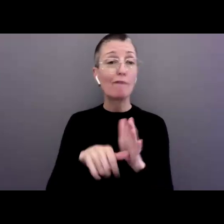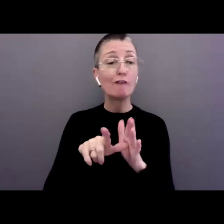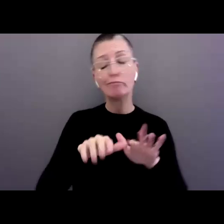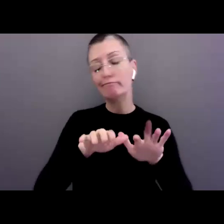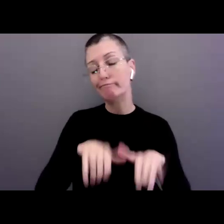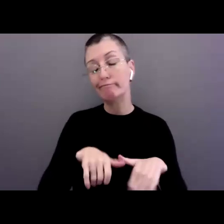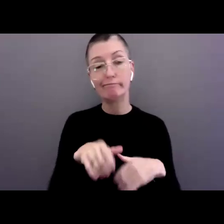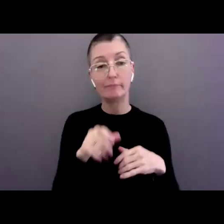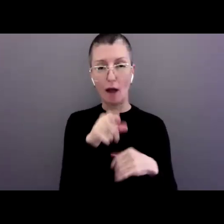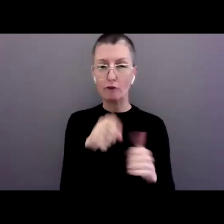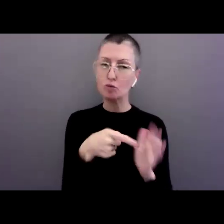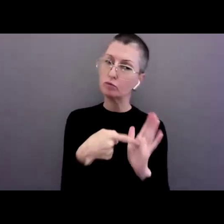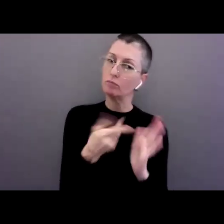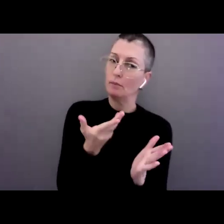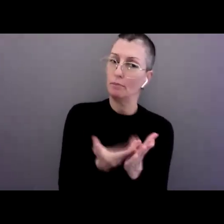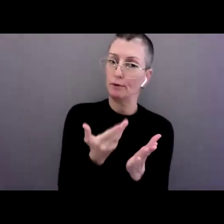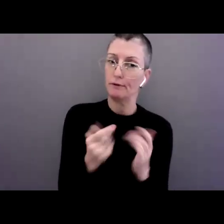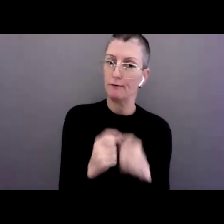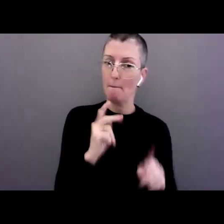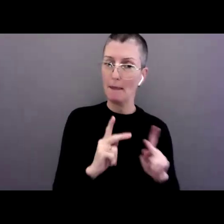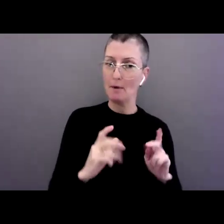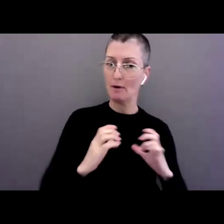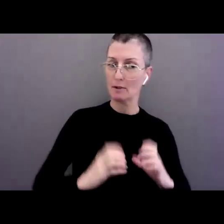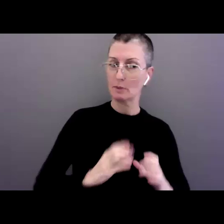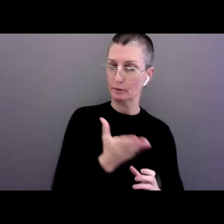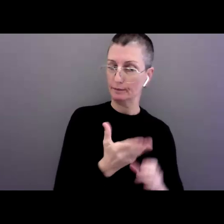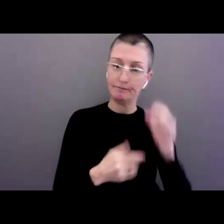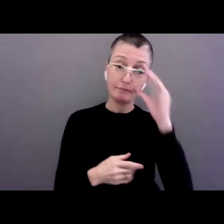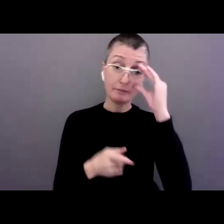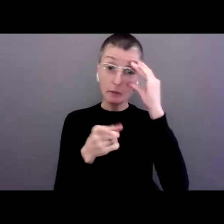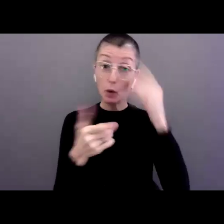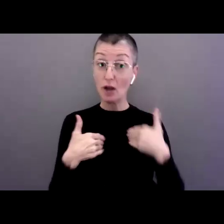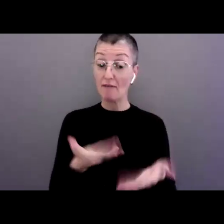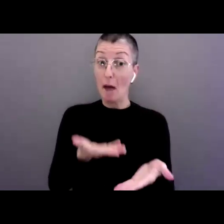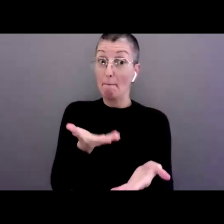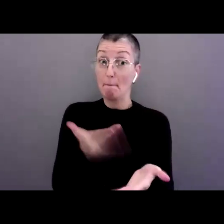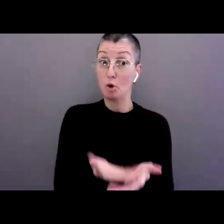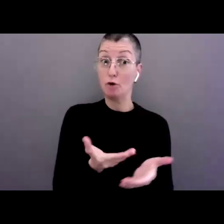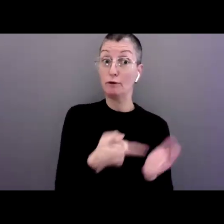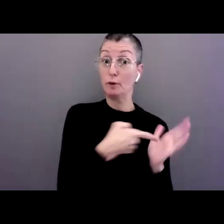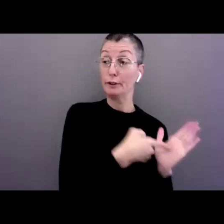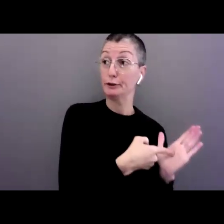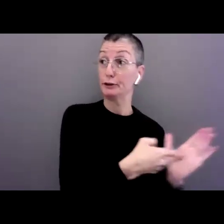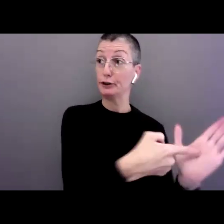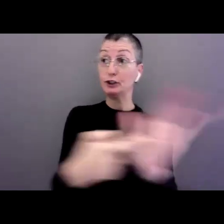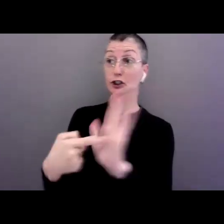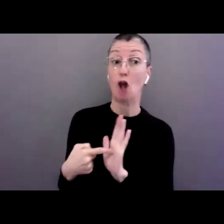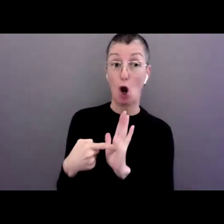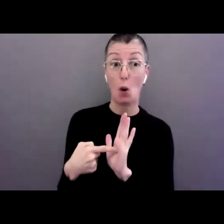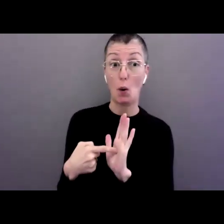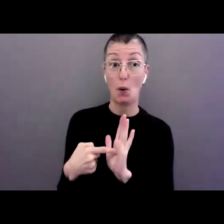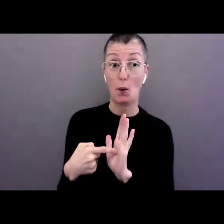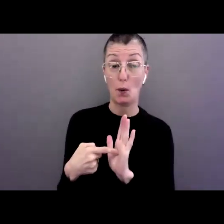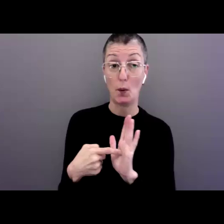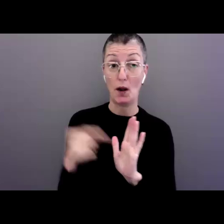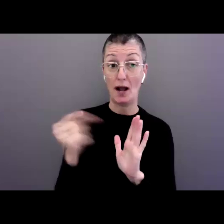to capture the proof, right? And as soon as that proof is captured, it's going to knock over and tip into